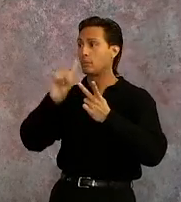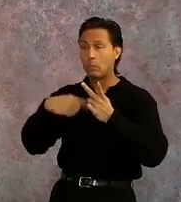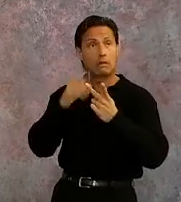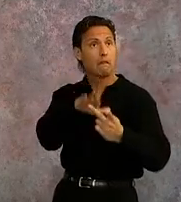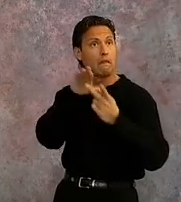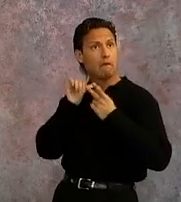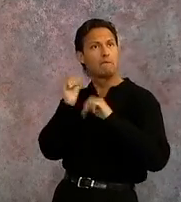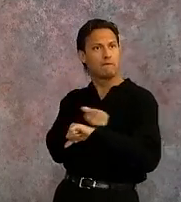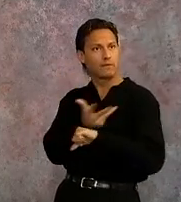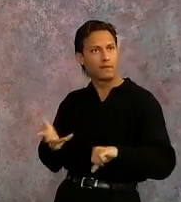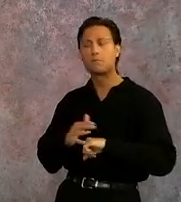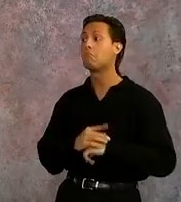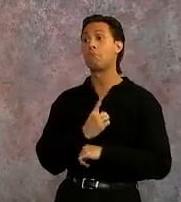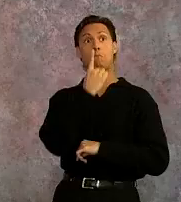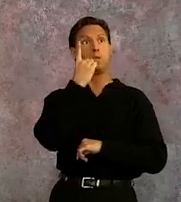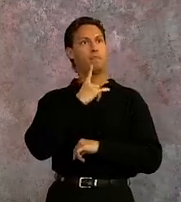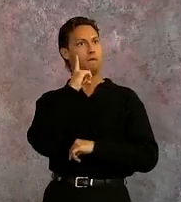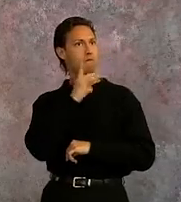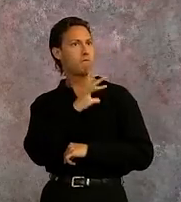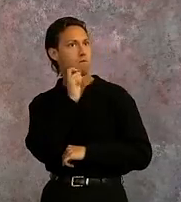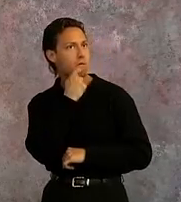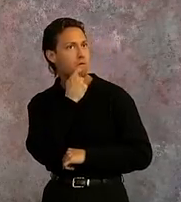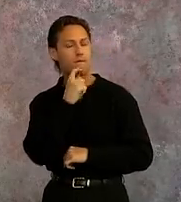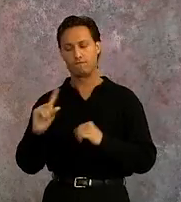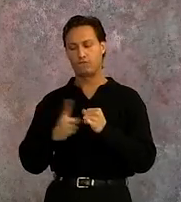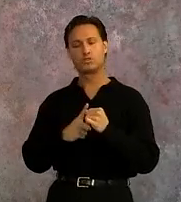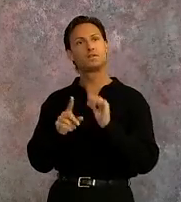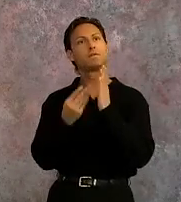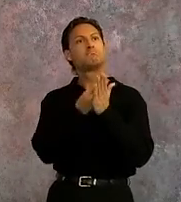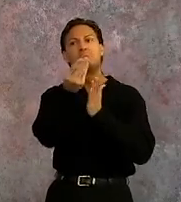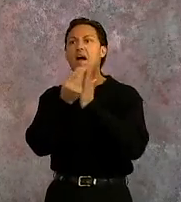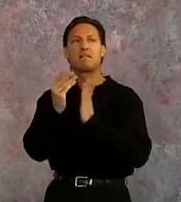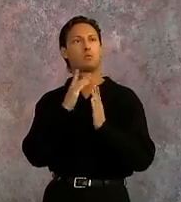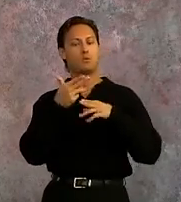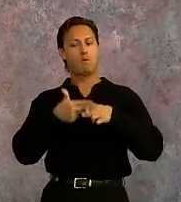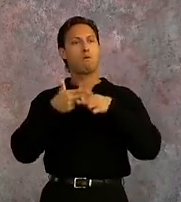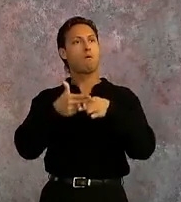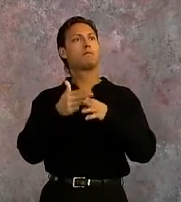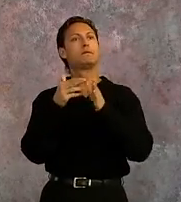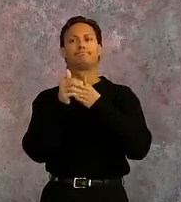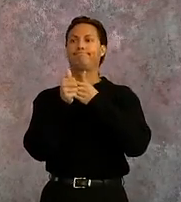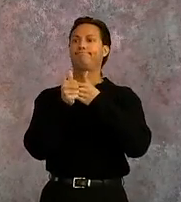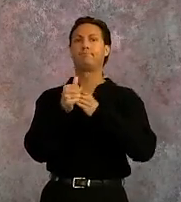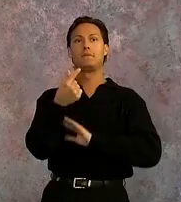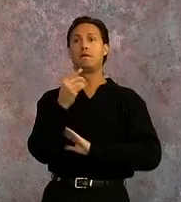And one of the things that I've found that's real helpful for that is to look at a guidebook. There's many guidebooks to traveling in the Boundary Waters,